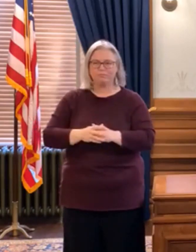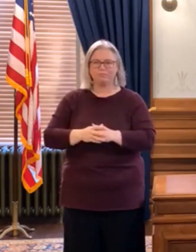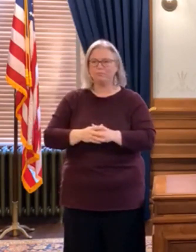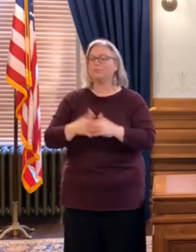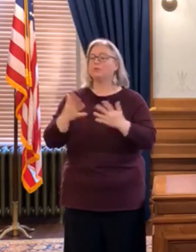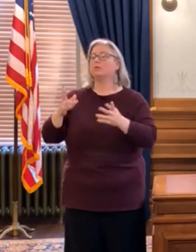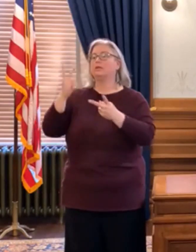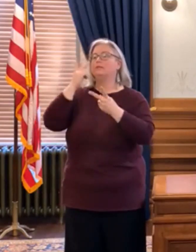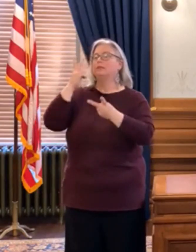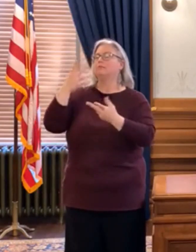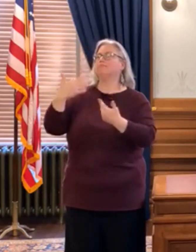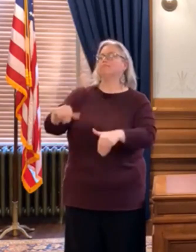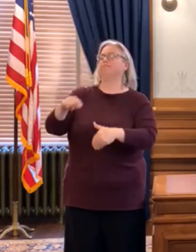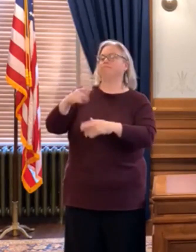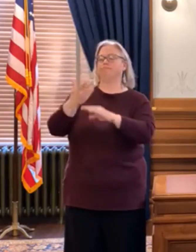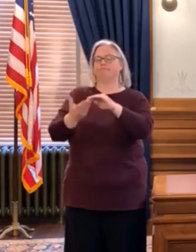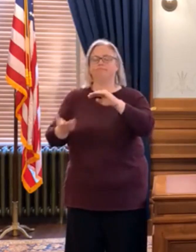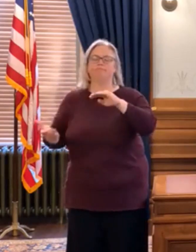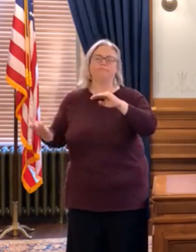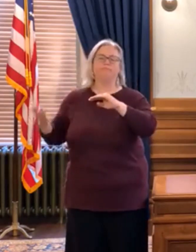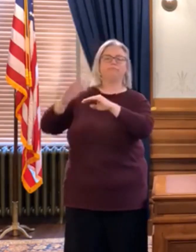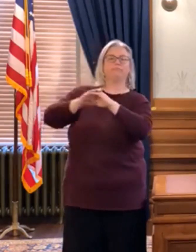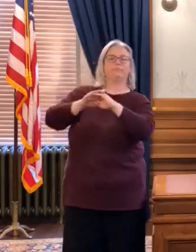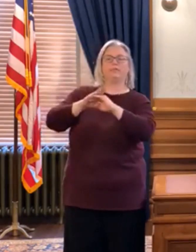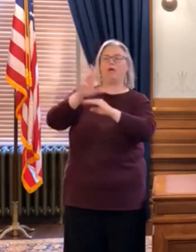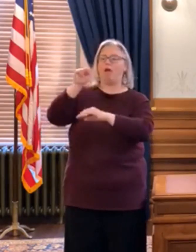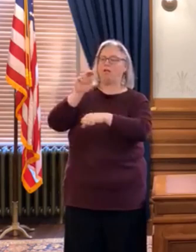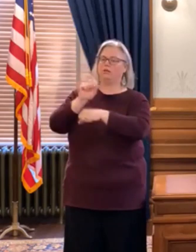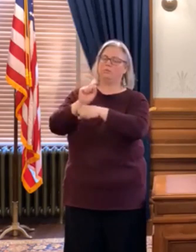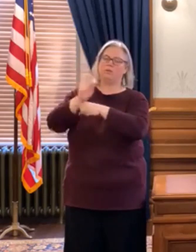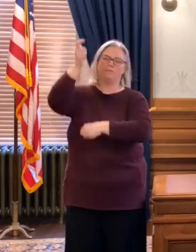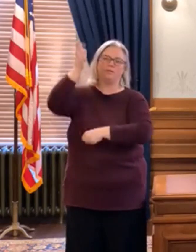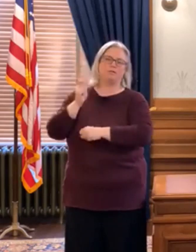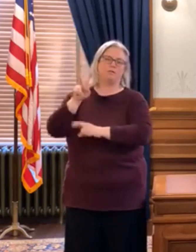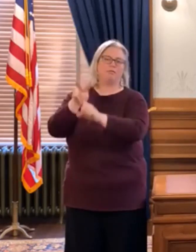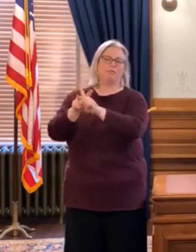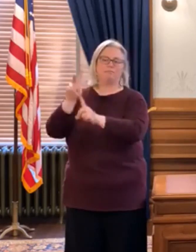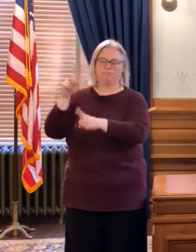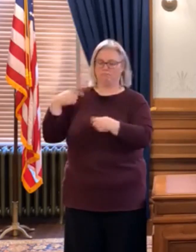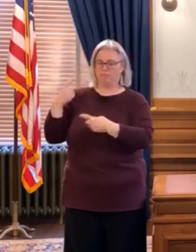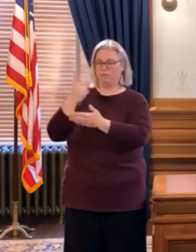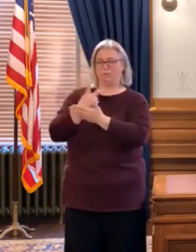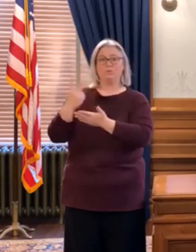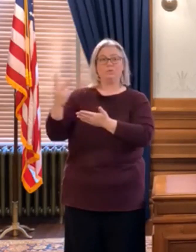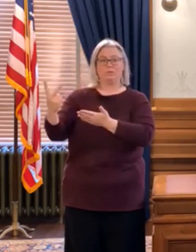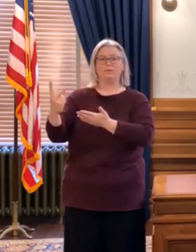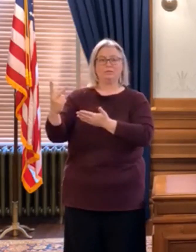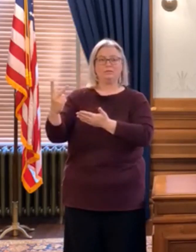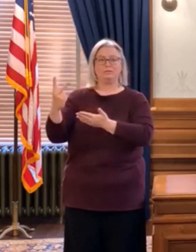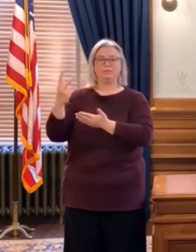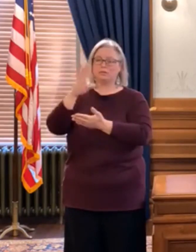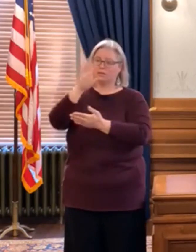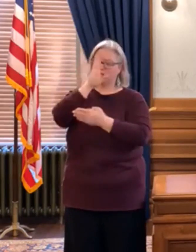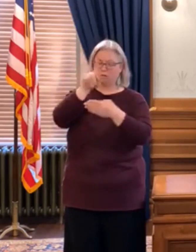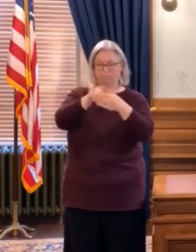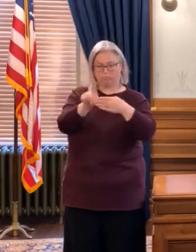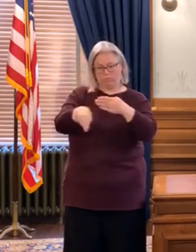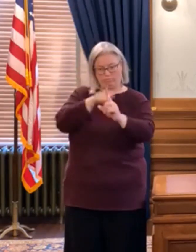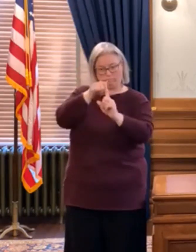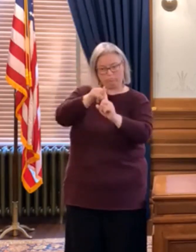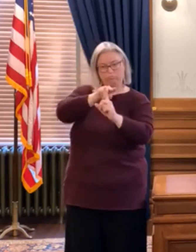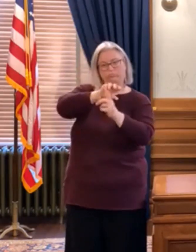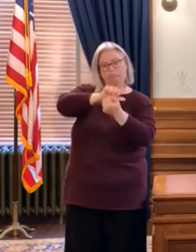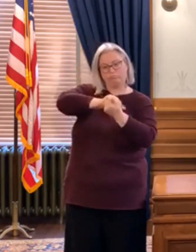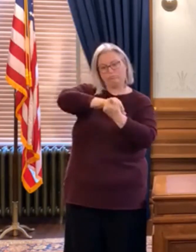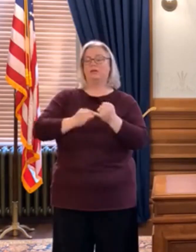seen a significant increase in unemployment claims over the last 2 weeks as a direct result of the